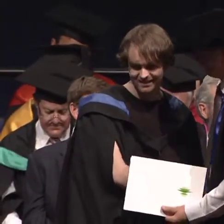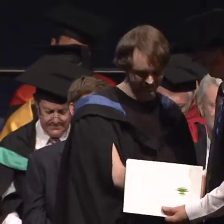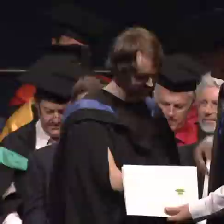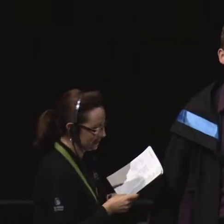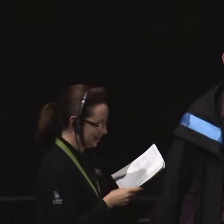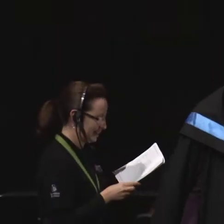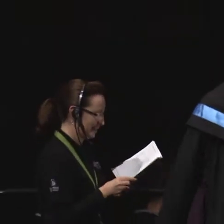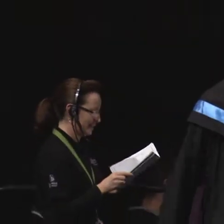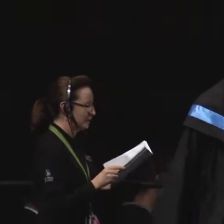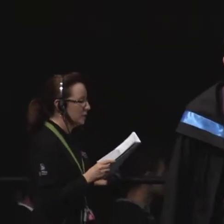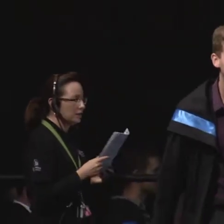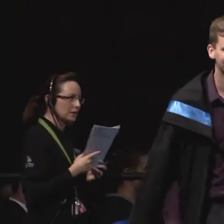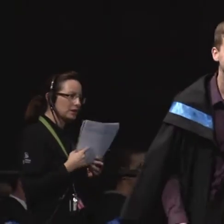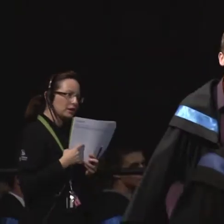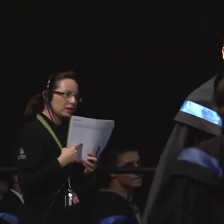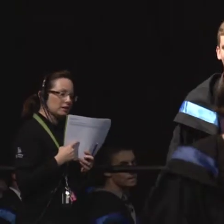Andrew Rogers.